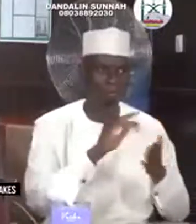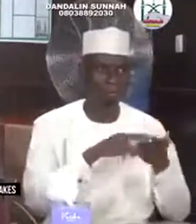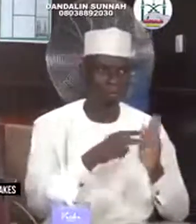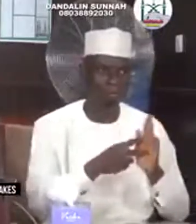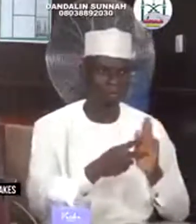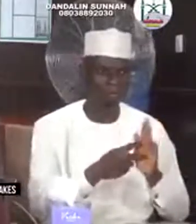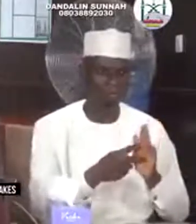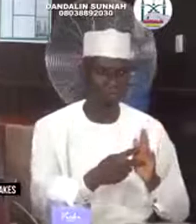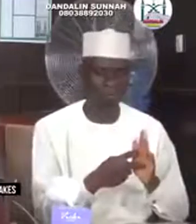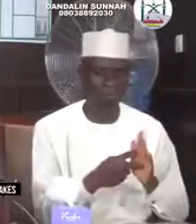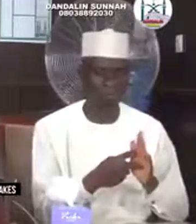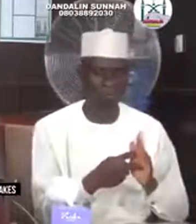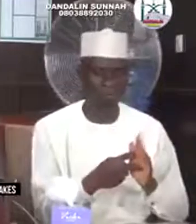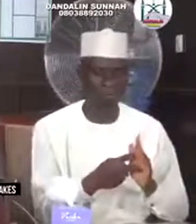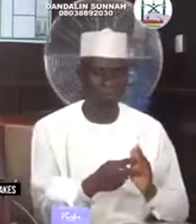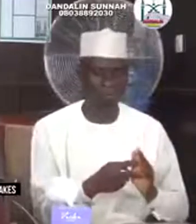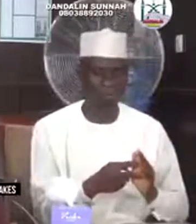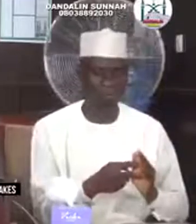I don't care, I mean,